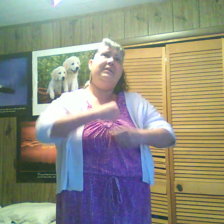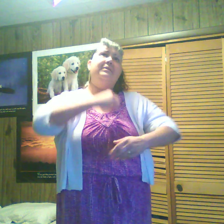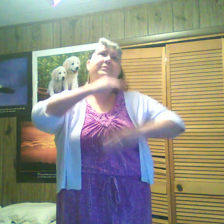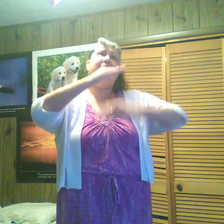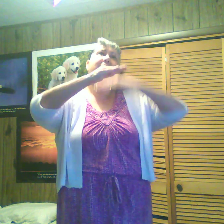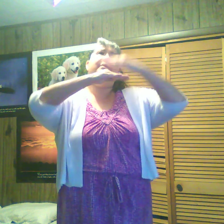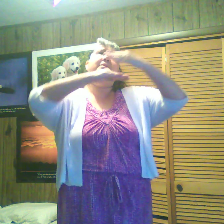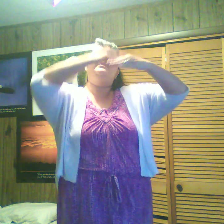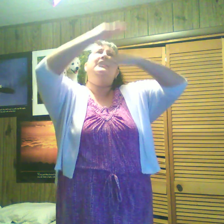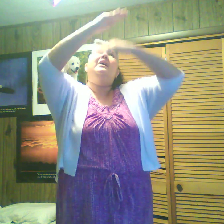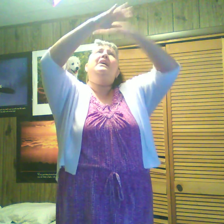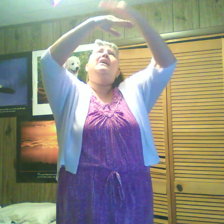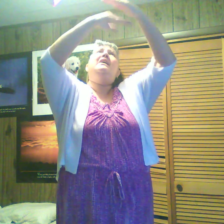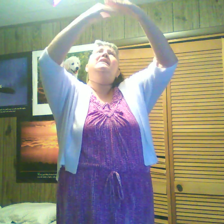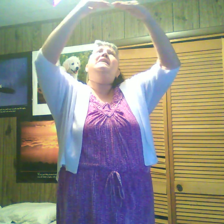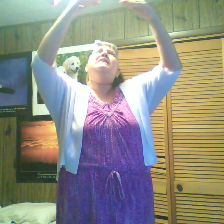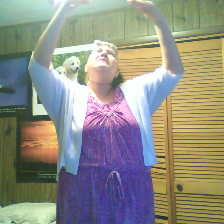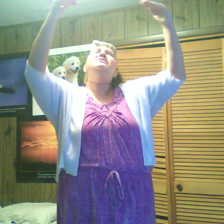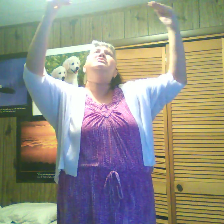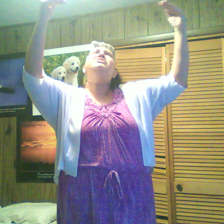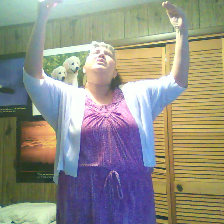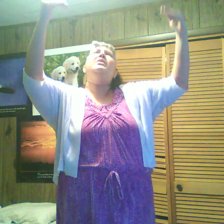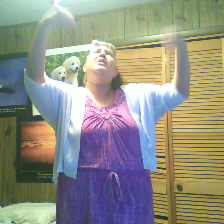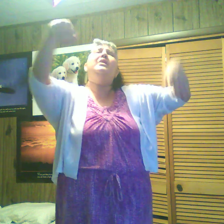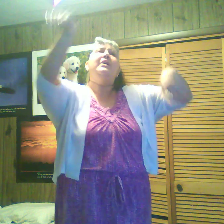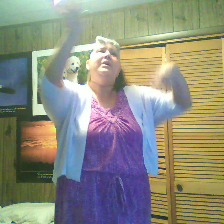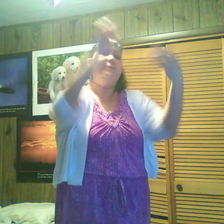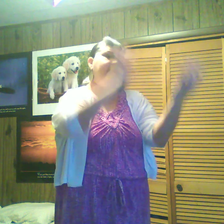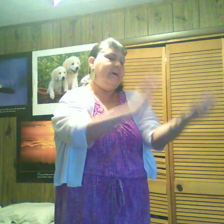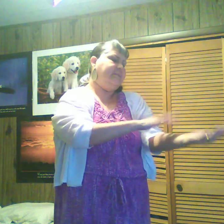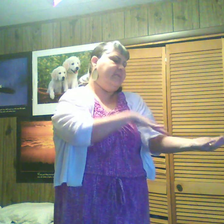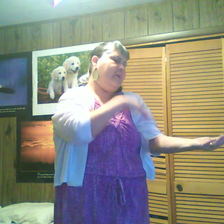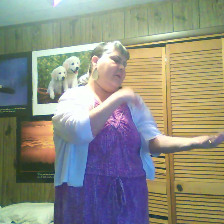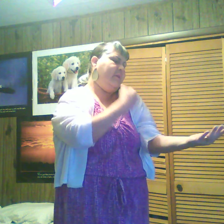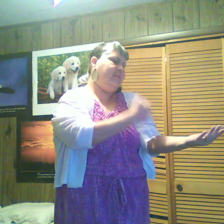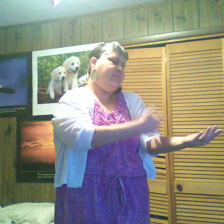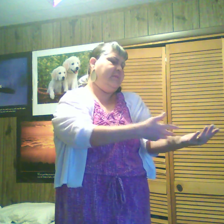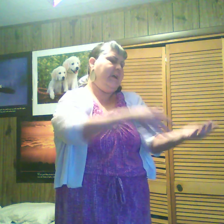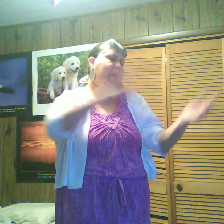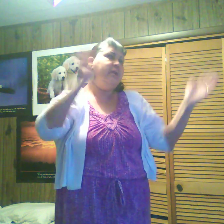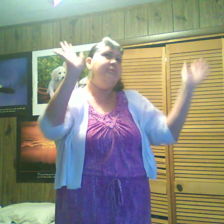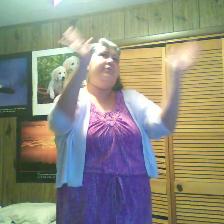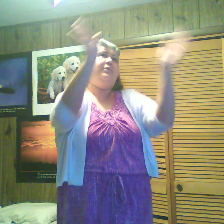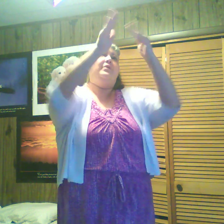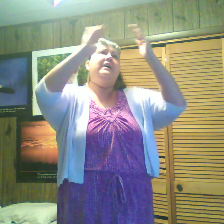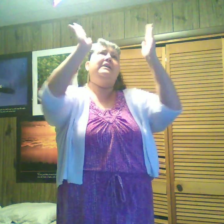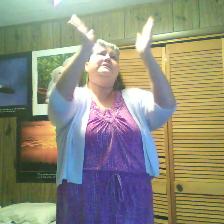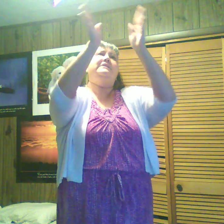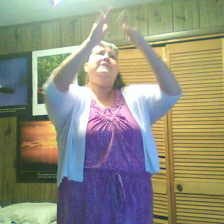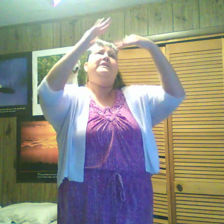a word, on heaven's shore, my song shall praise you,